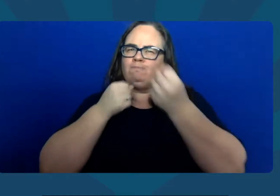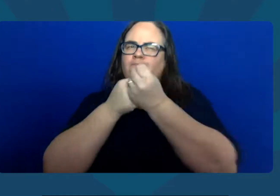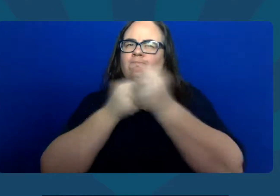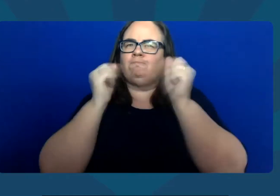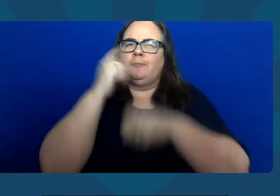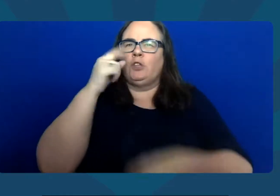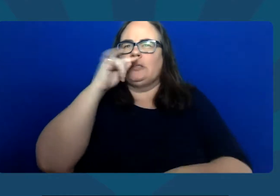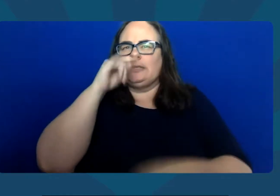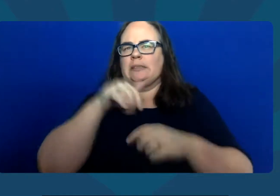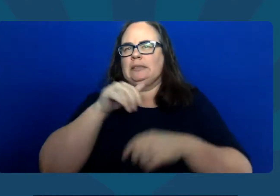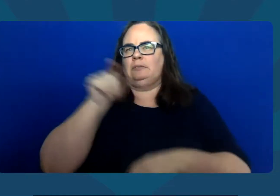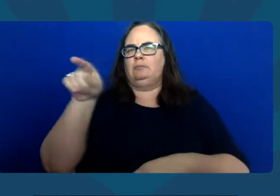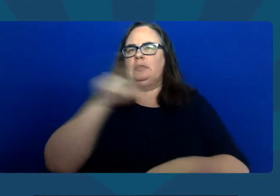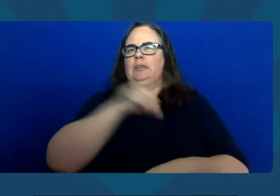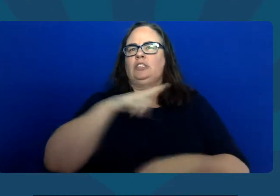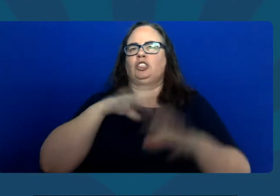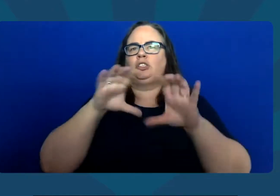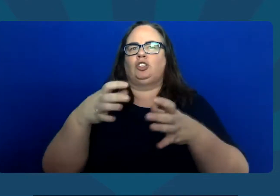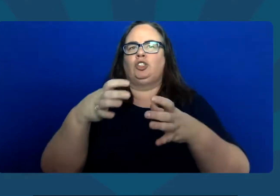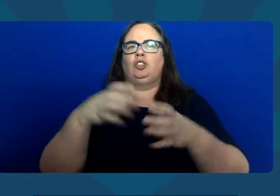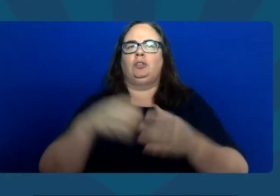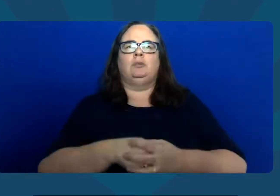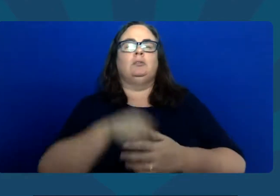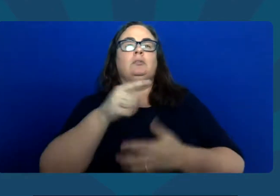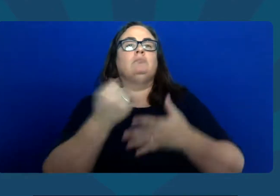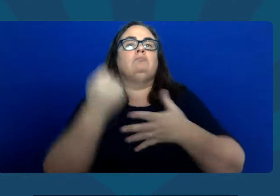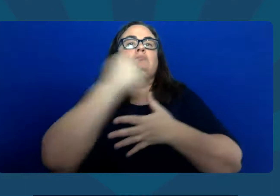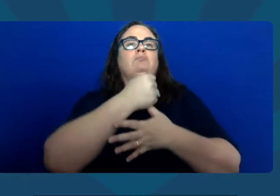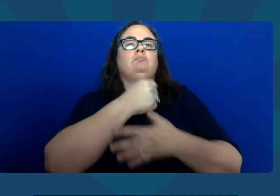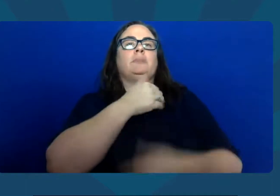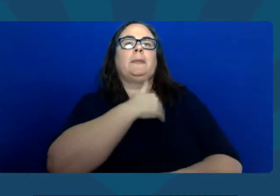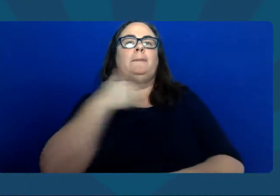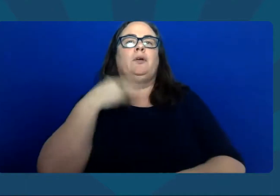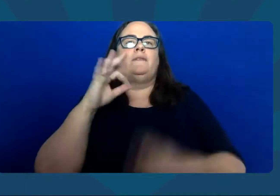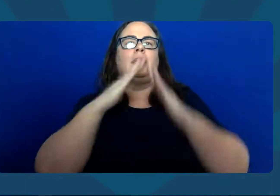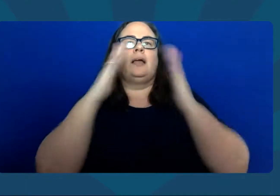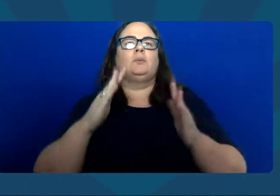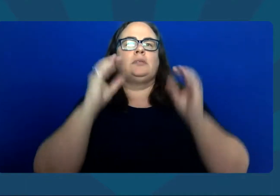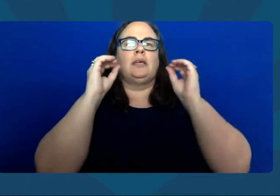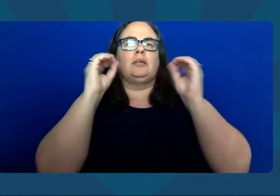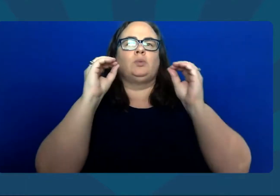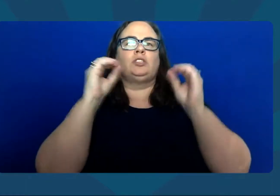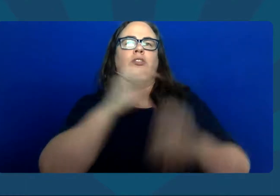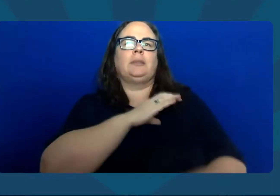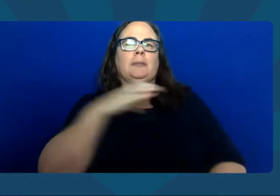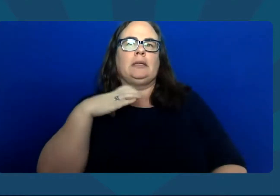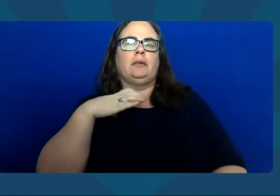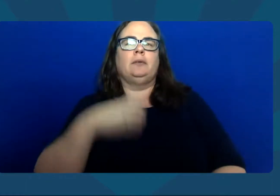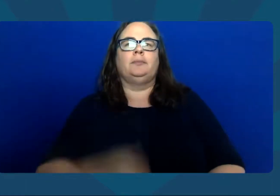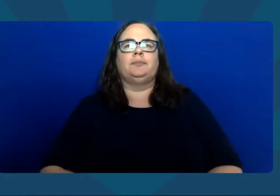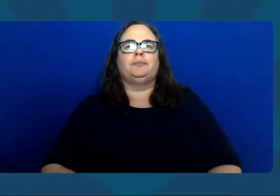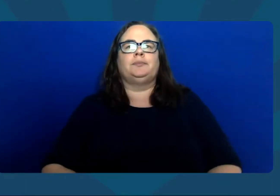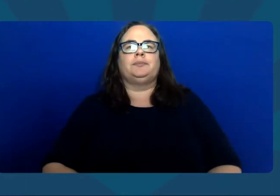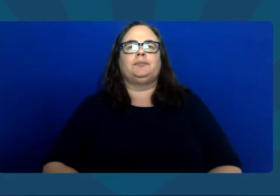this experience to fight for our kids at the legislature as the ranking member of the House